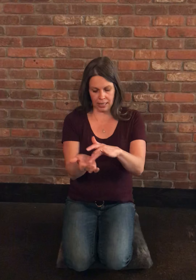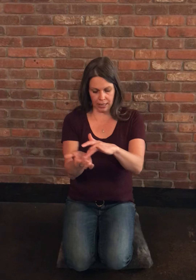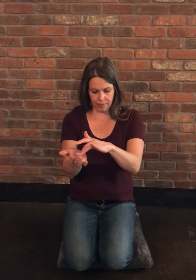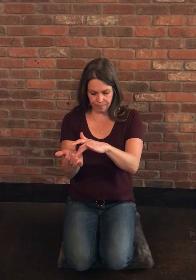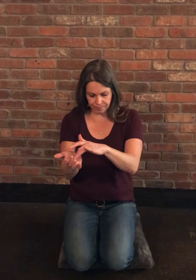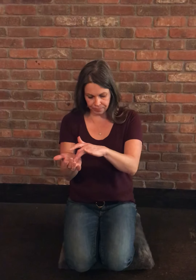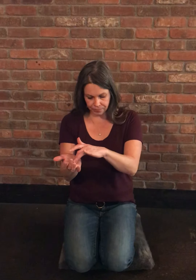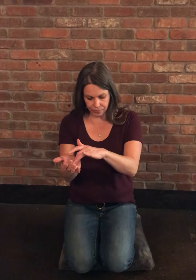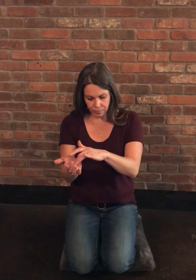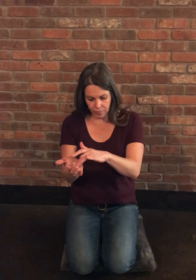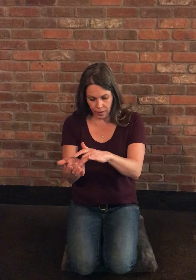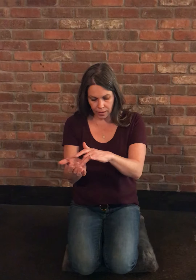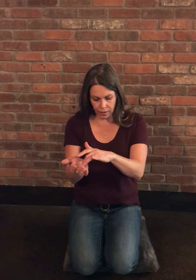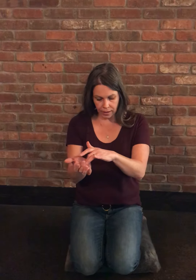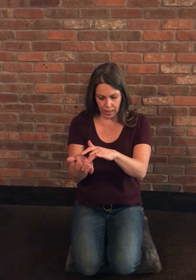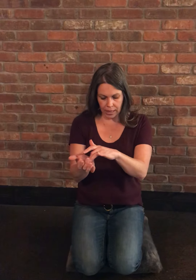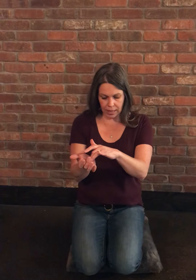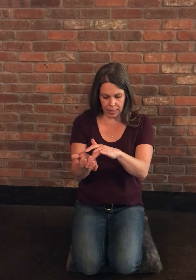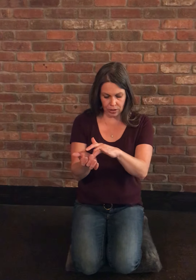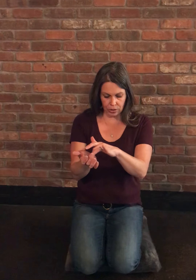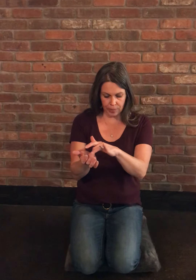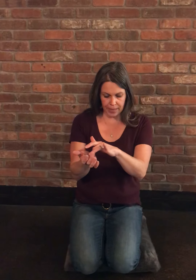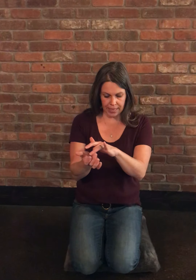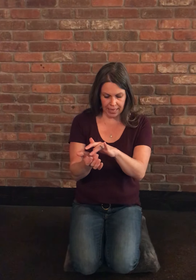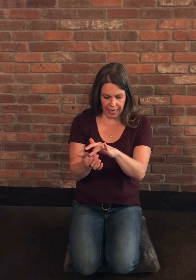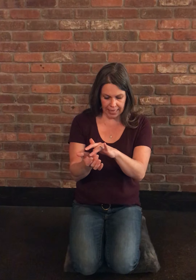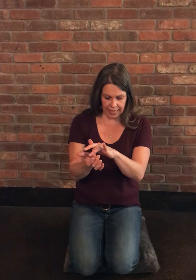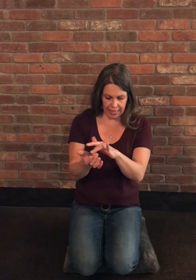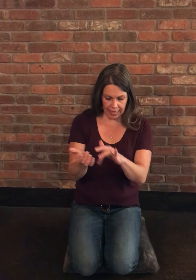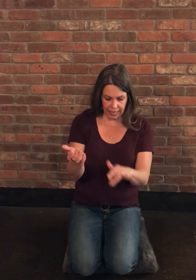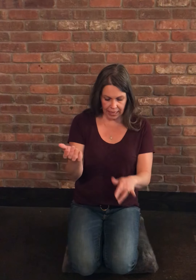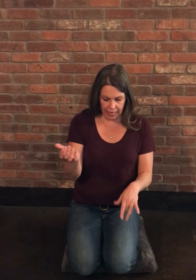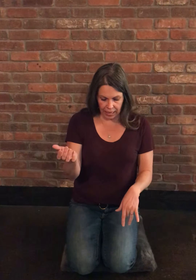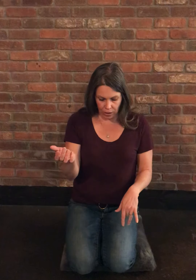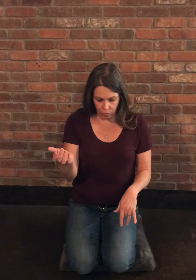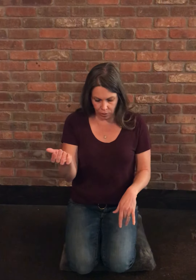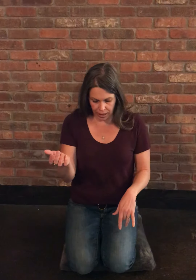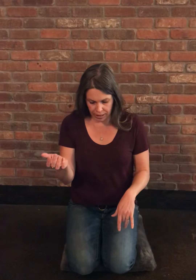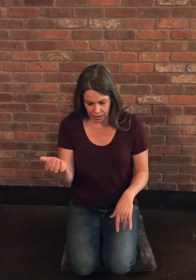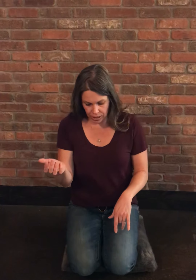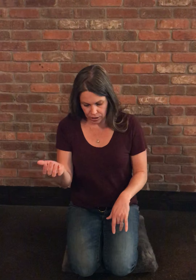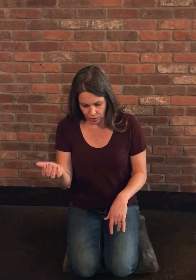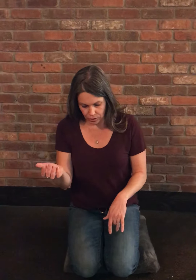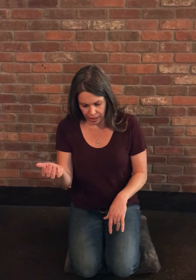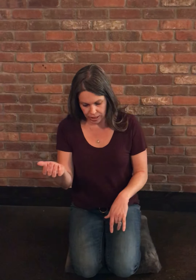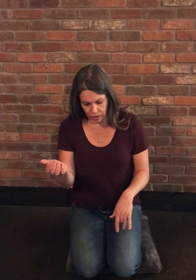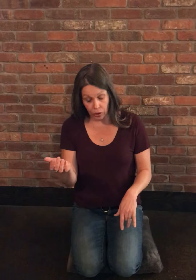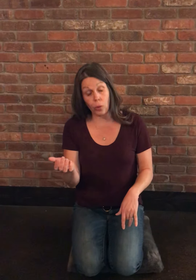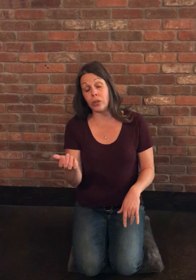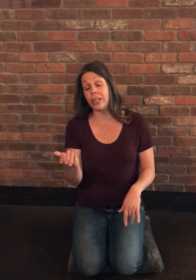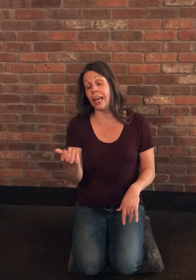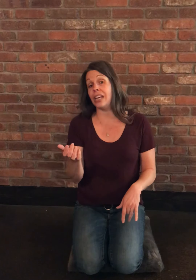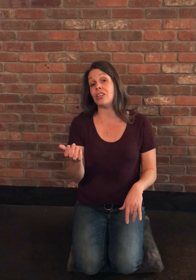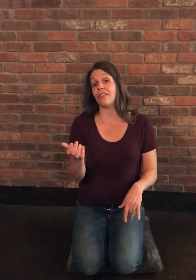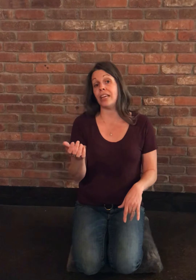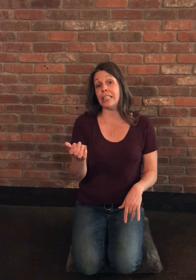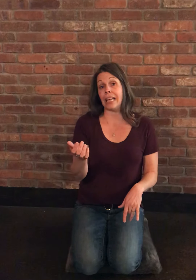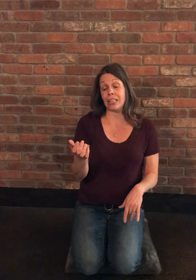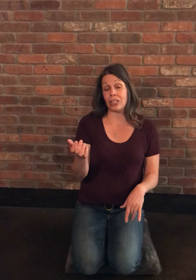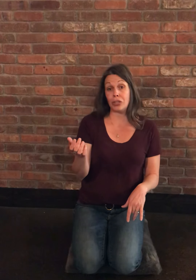Christianity. And India's Gupta dynasty was known as the Golden Age of India. So